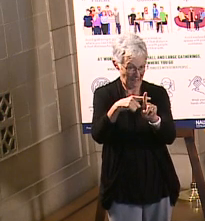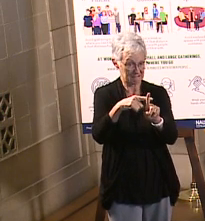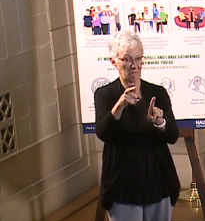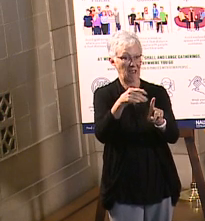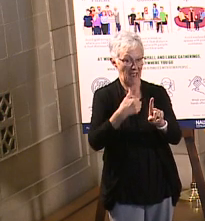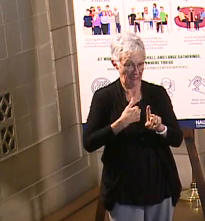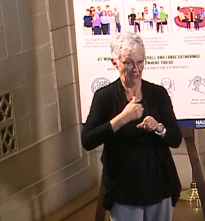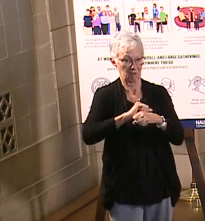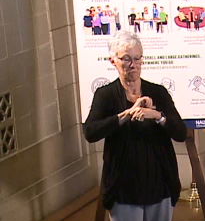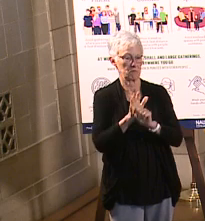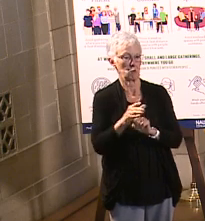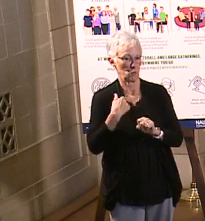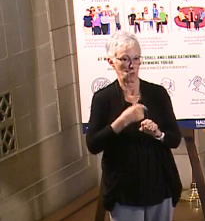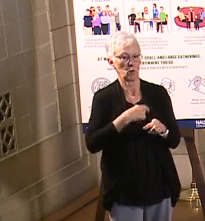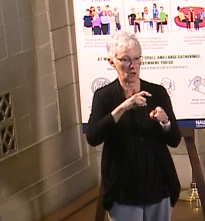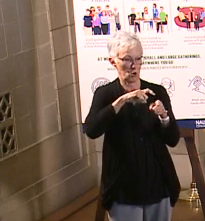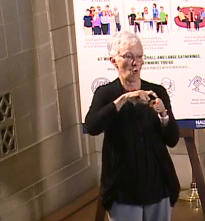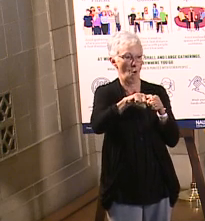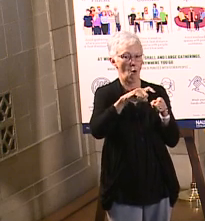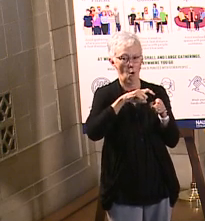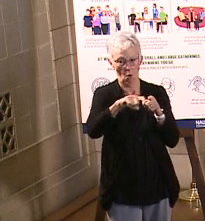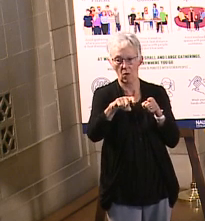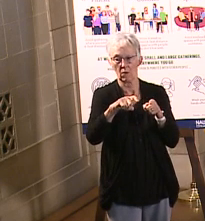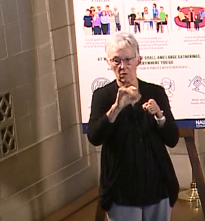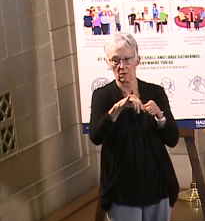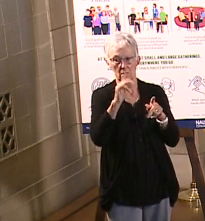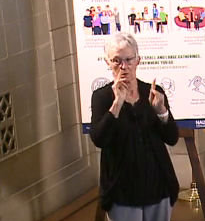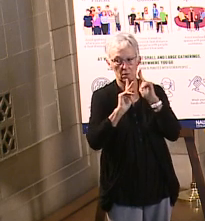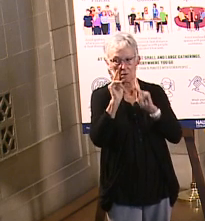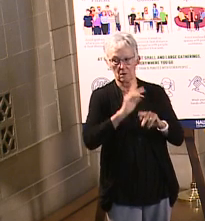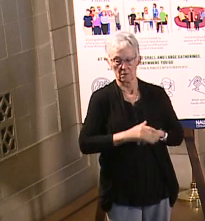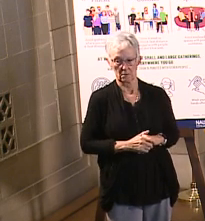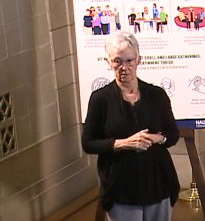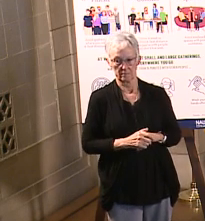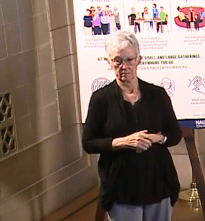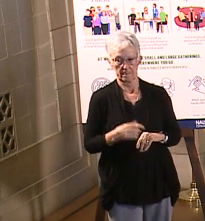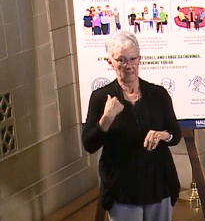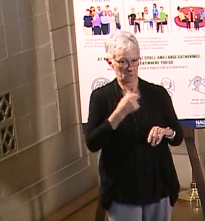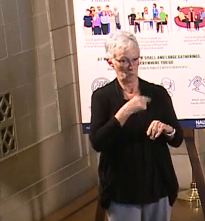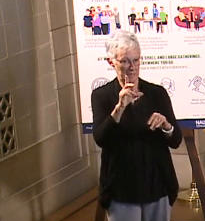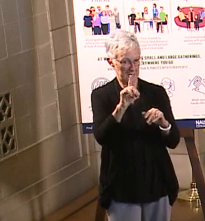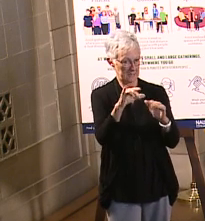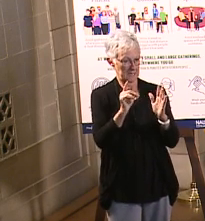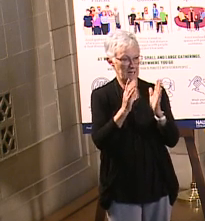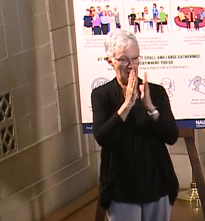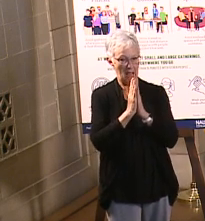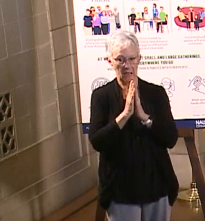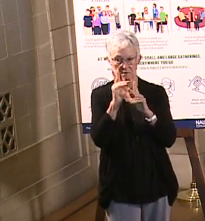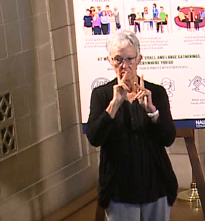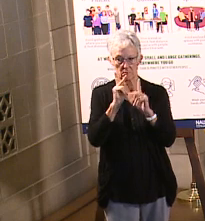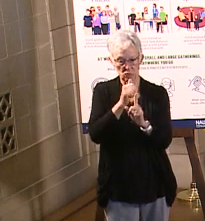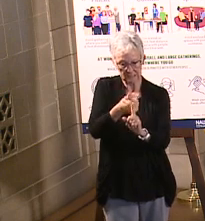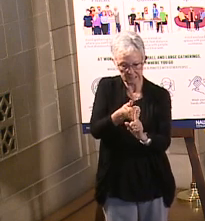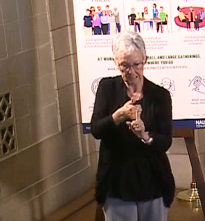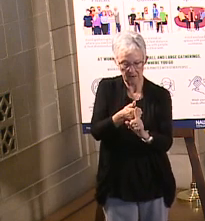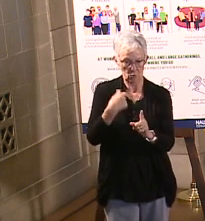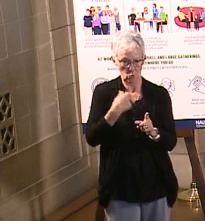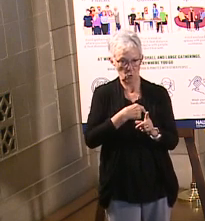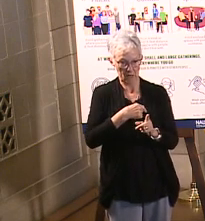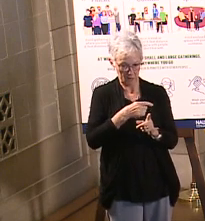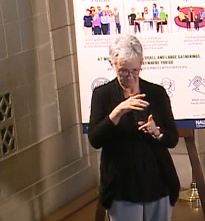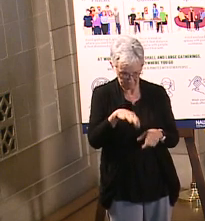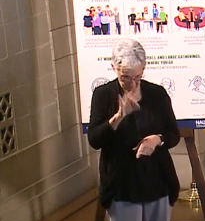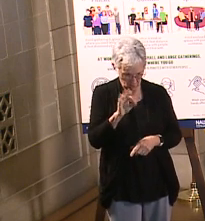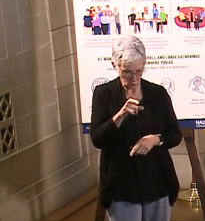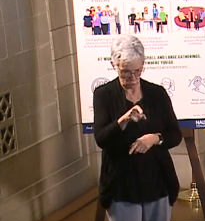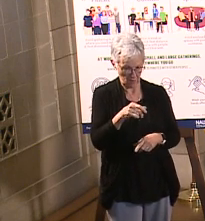we are resuming calling those close contacts. You may recall that one of the things we said we were going to do is ask people to call their close contacts. Last week, we actually